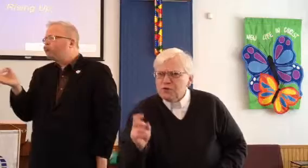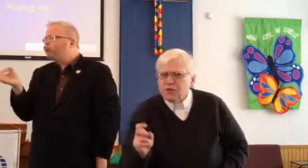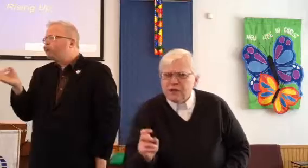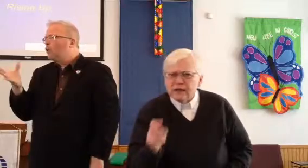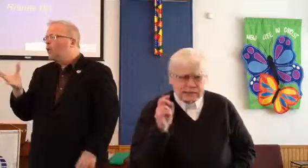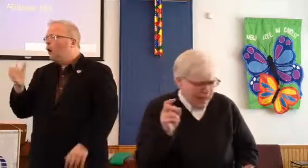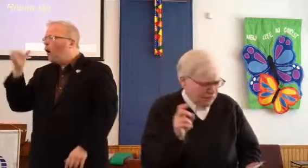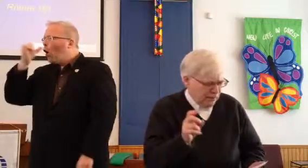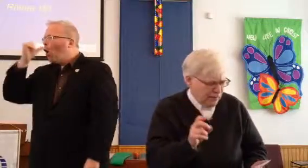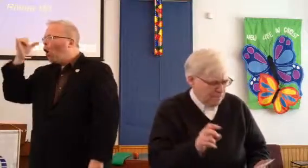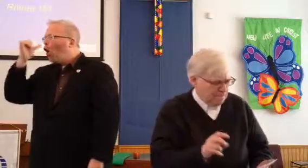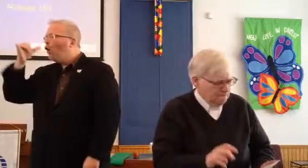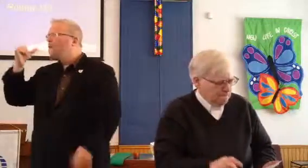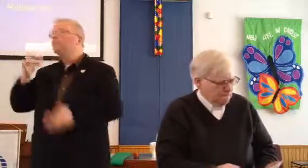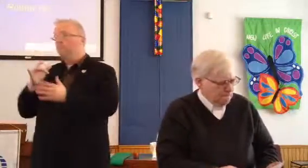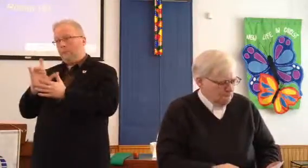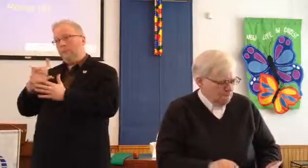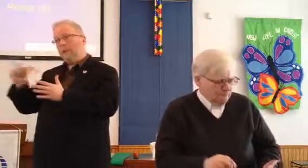most fearful thing, death.